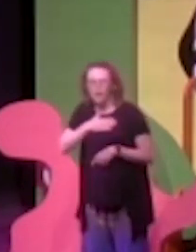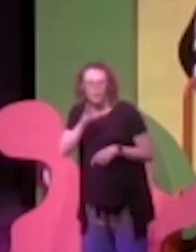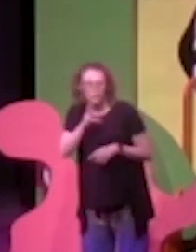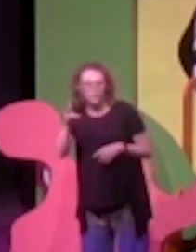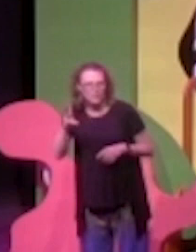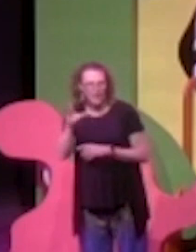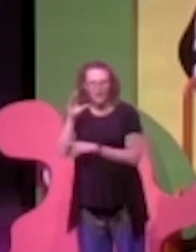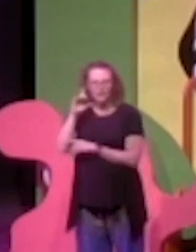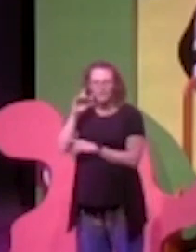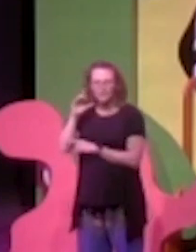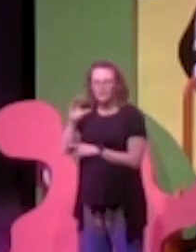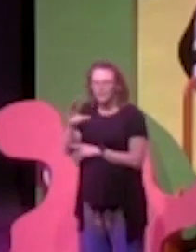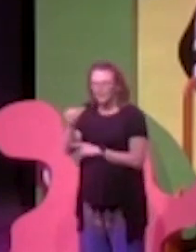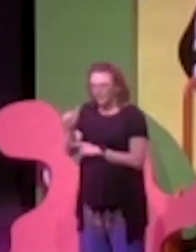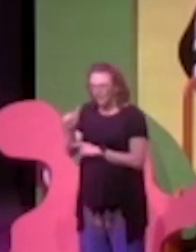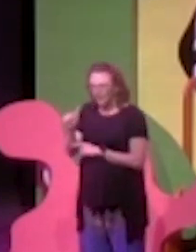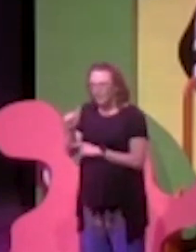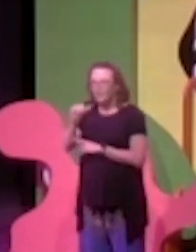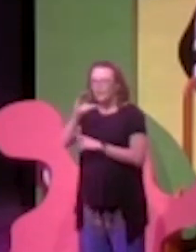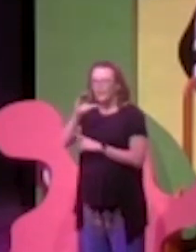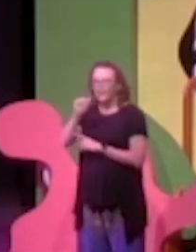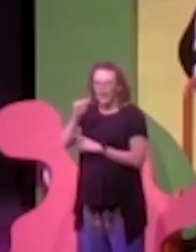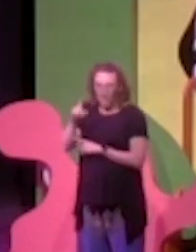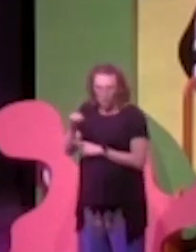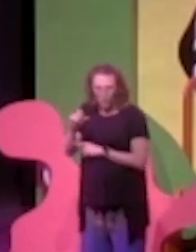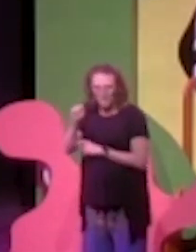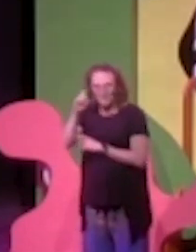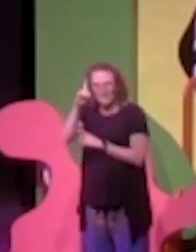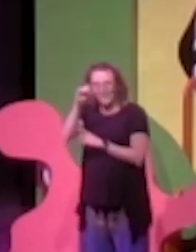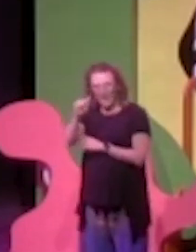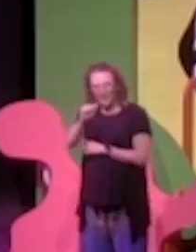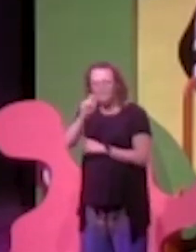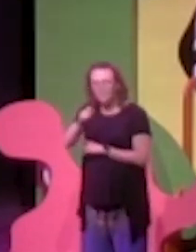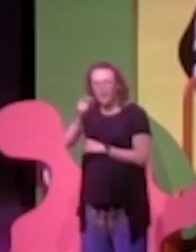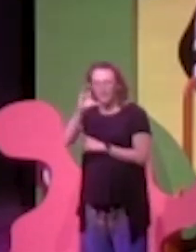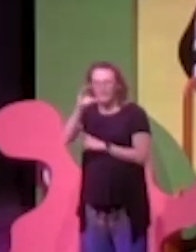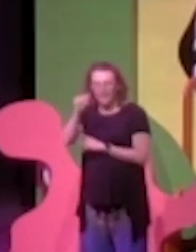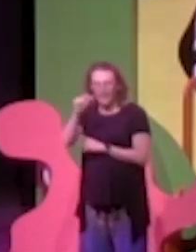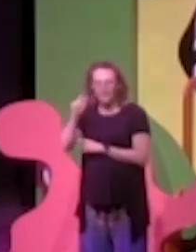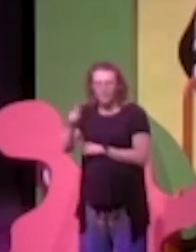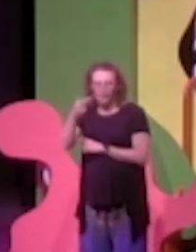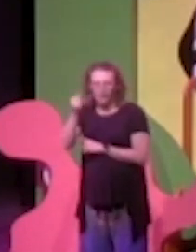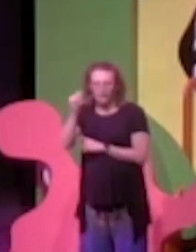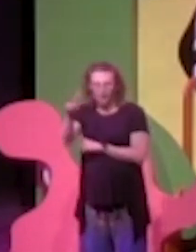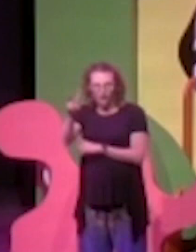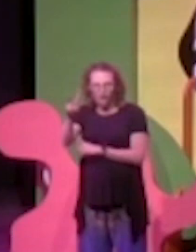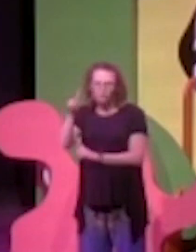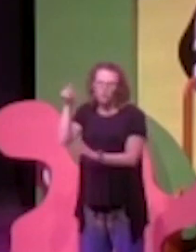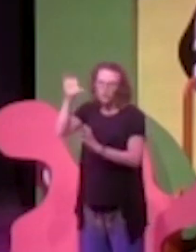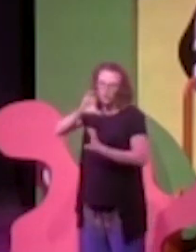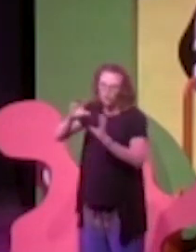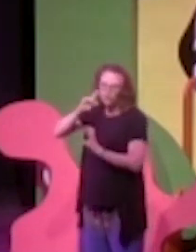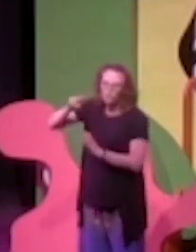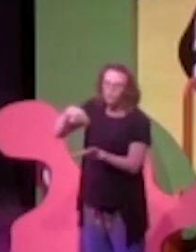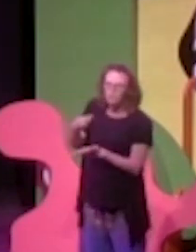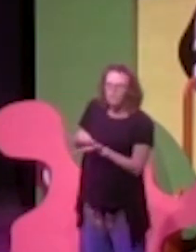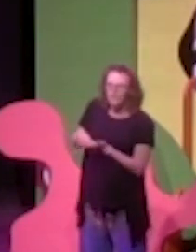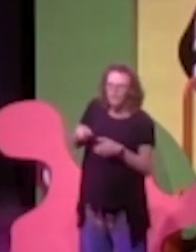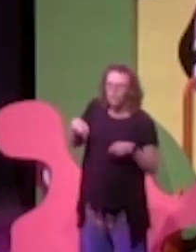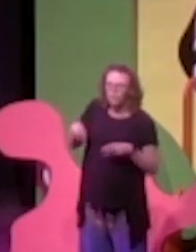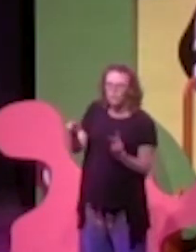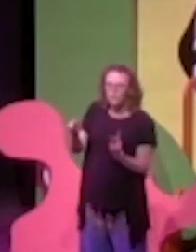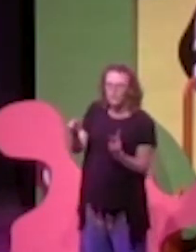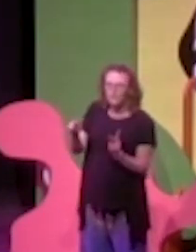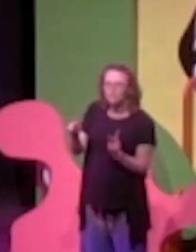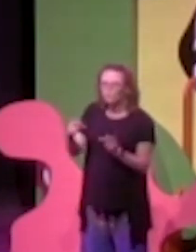calosba.ca.gov. Again, calosba.ca.gov. Look for funding, opportunities, and there is the